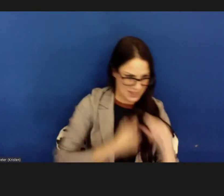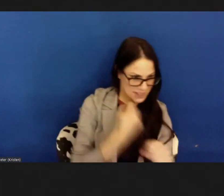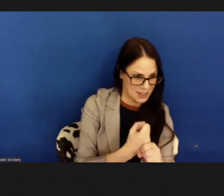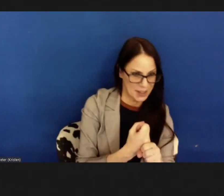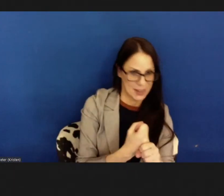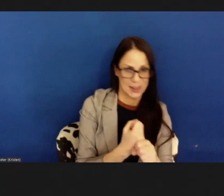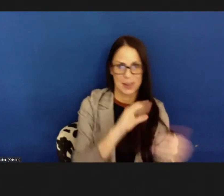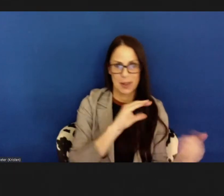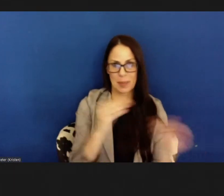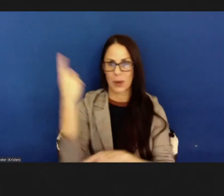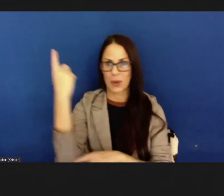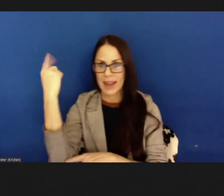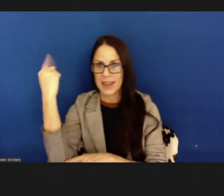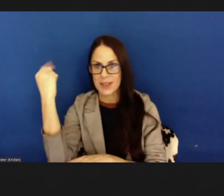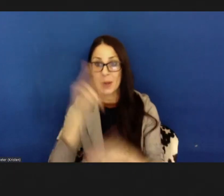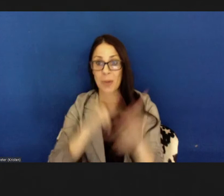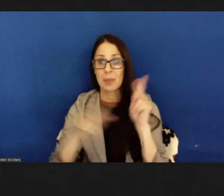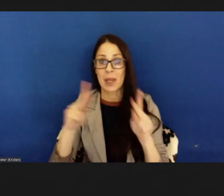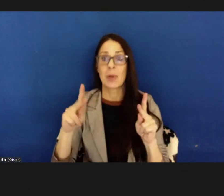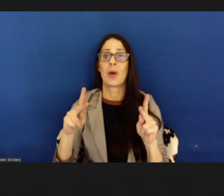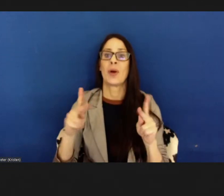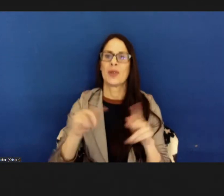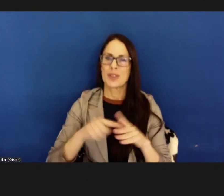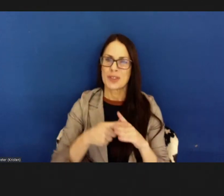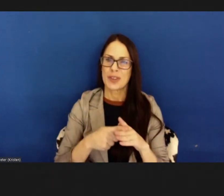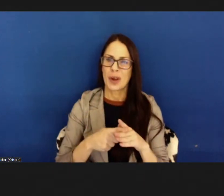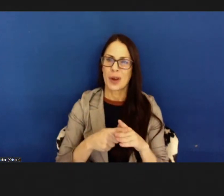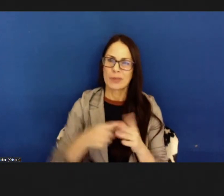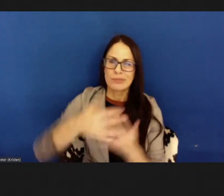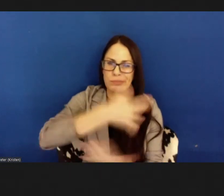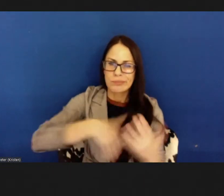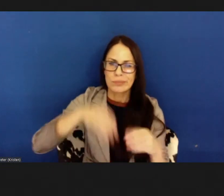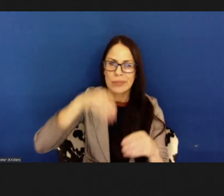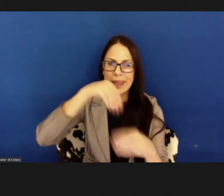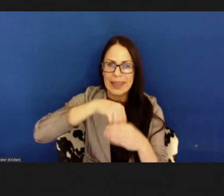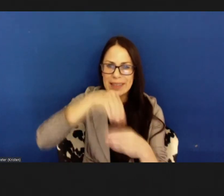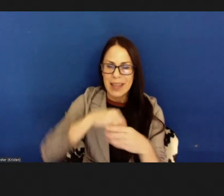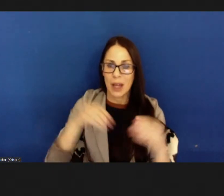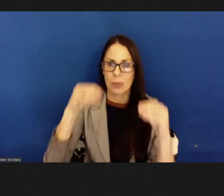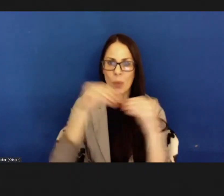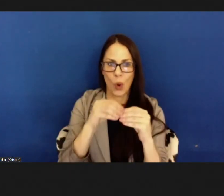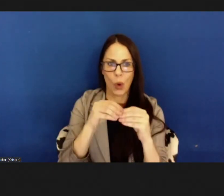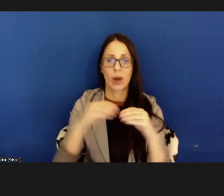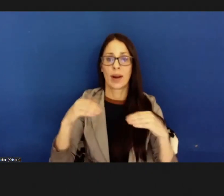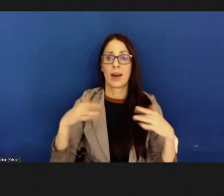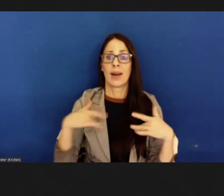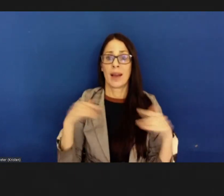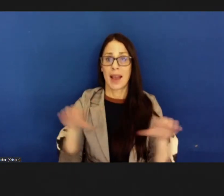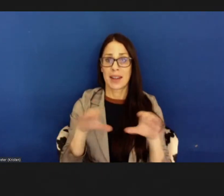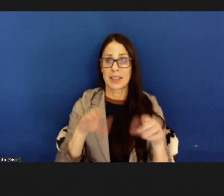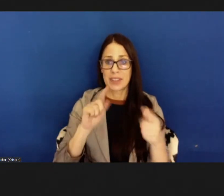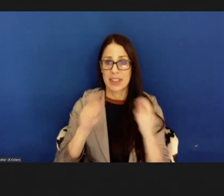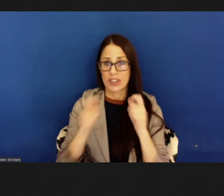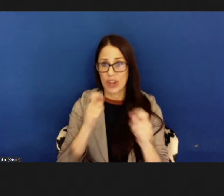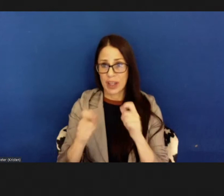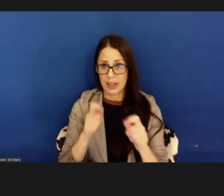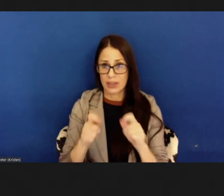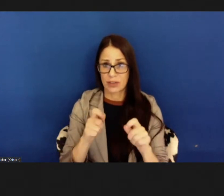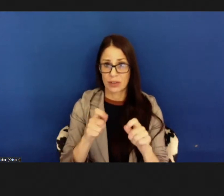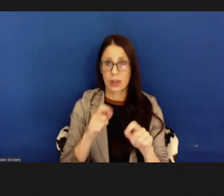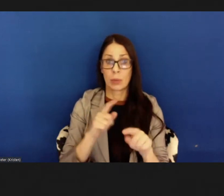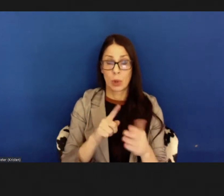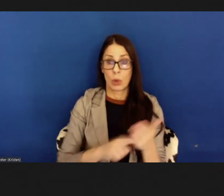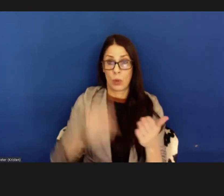indoors, activities change. We also know that as time goes on with these waves of illness, what leads to